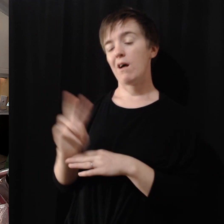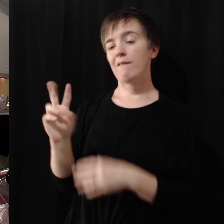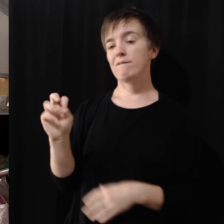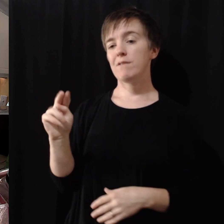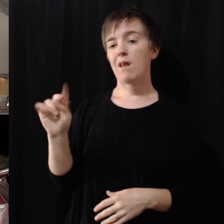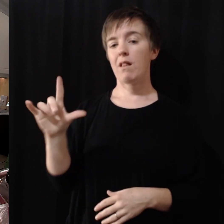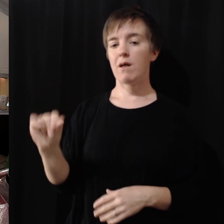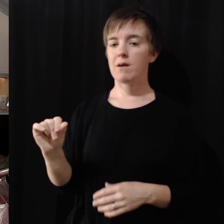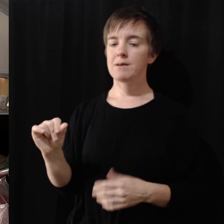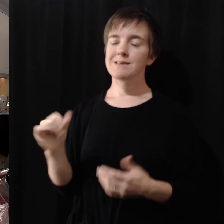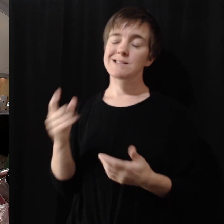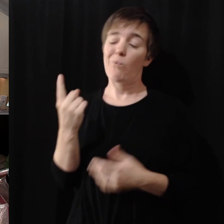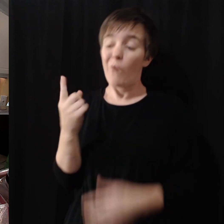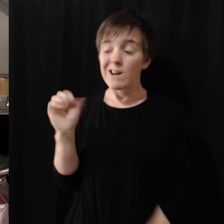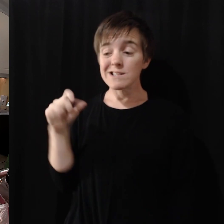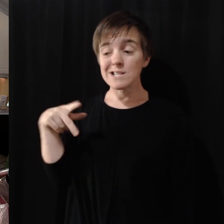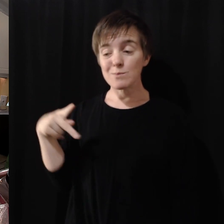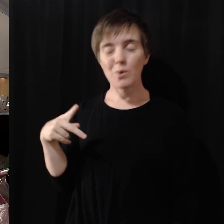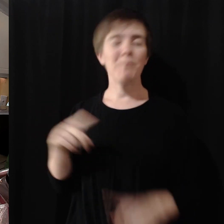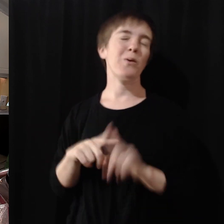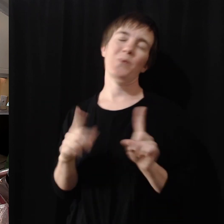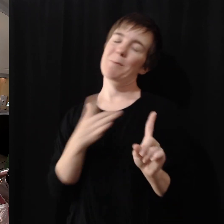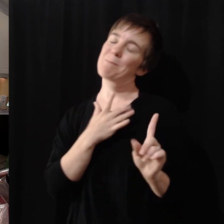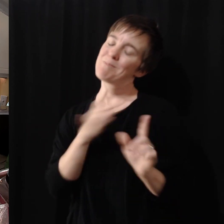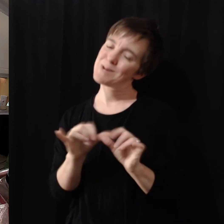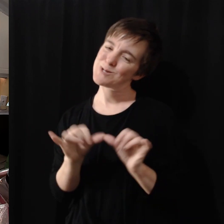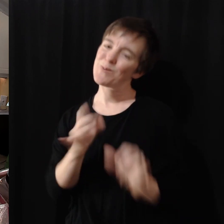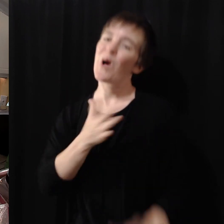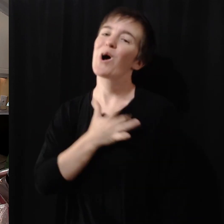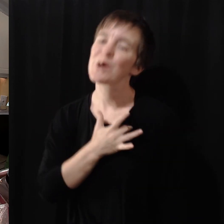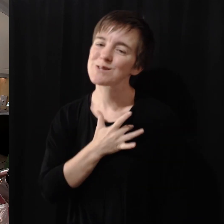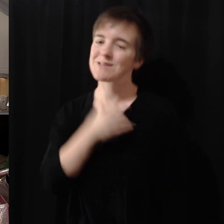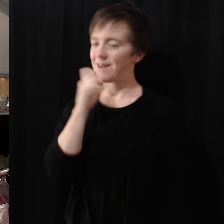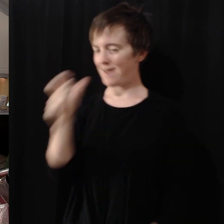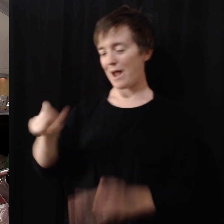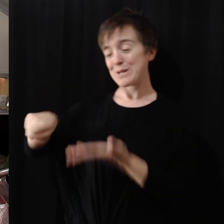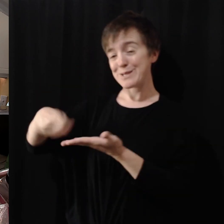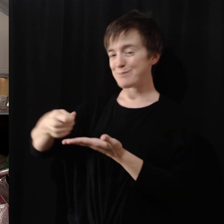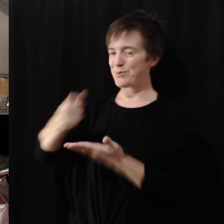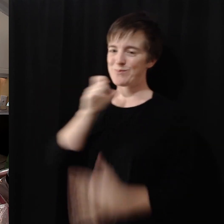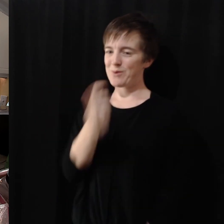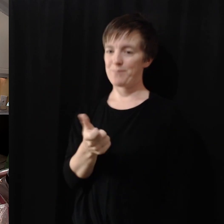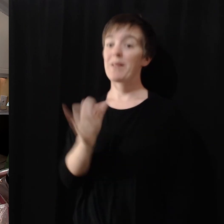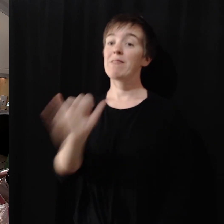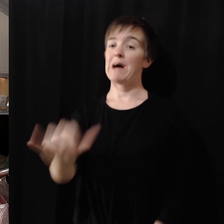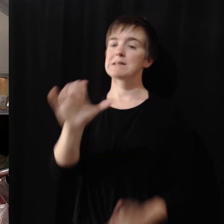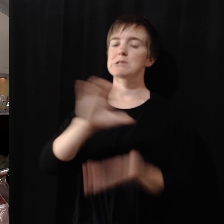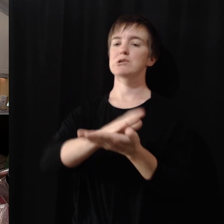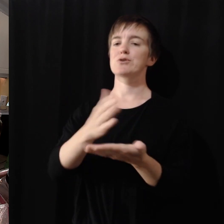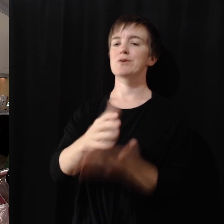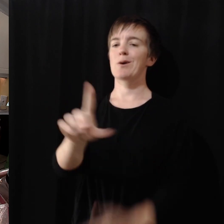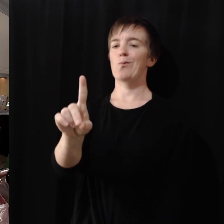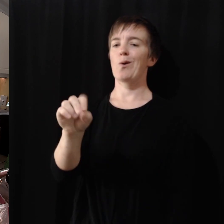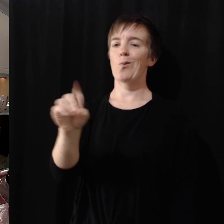We all know we measure vanilla with our hearts, not with a measuring spoon. That is cooking